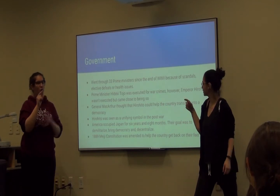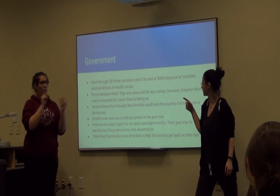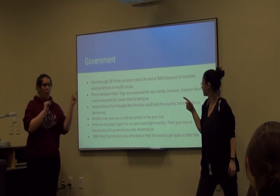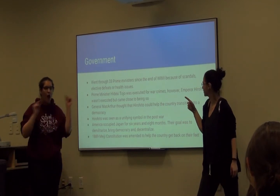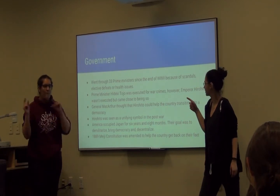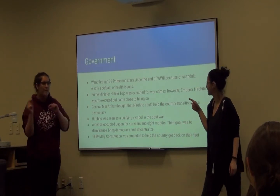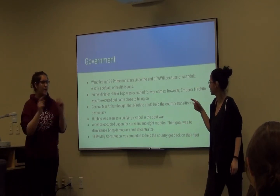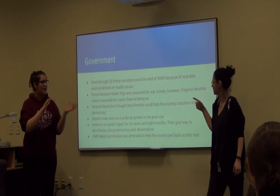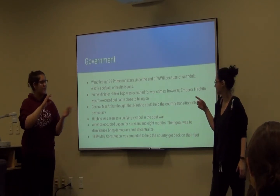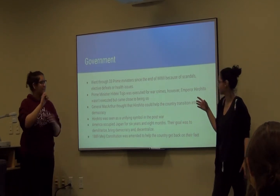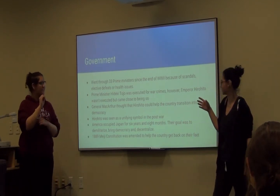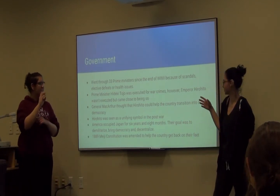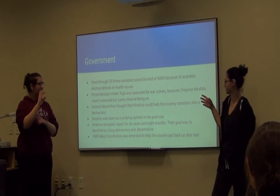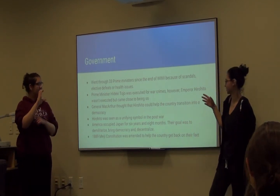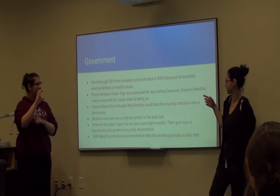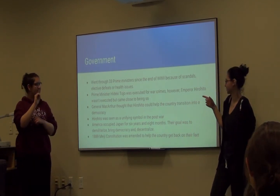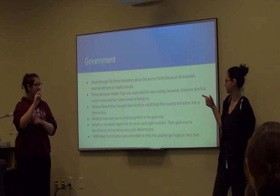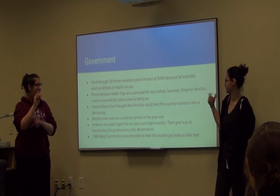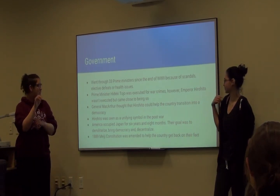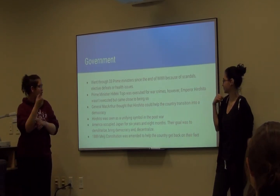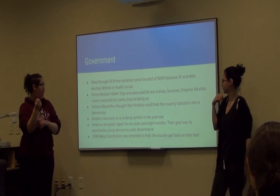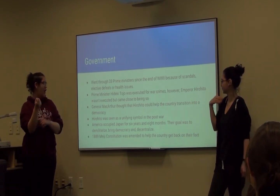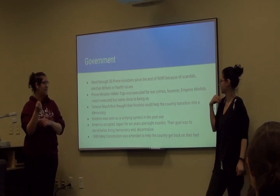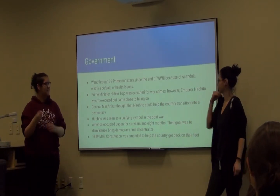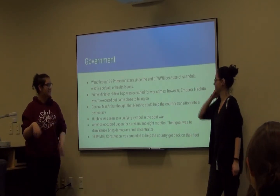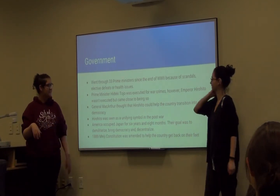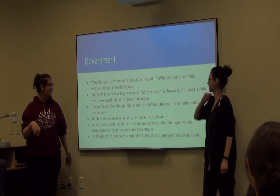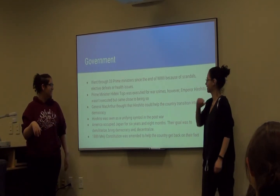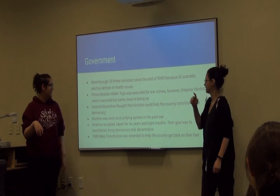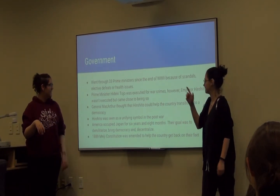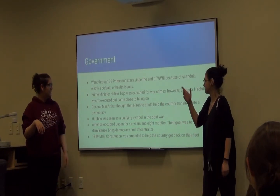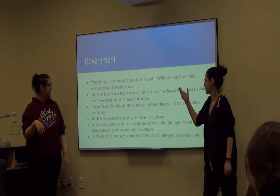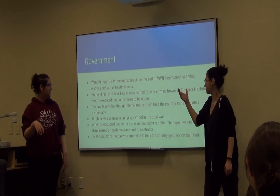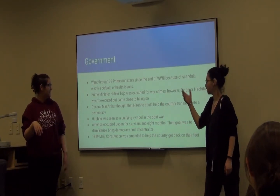There was corruption and gossip and slander going on.